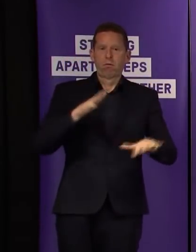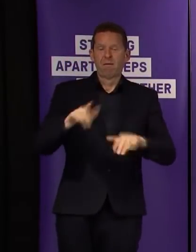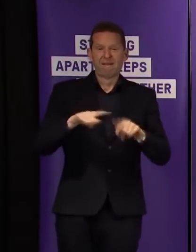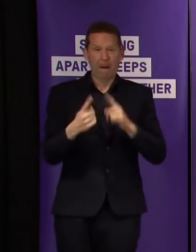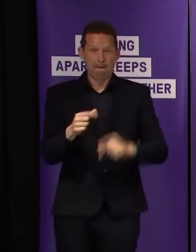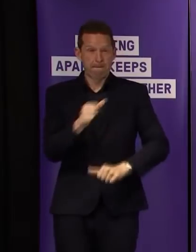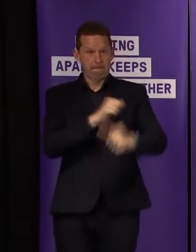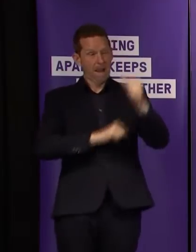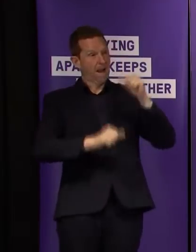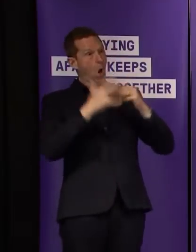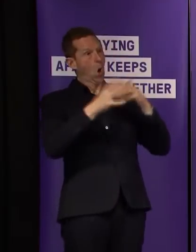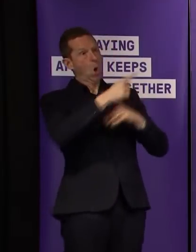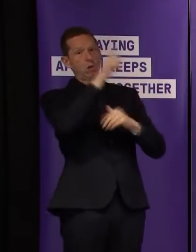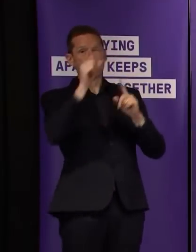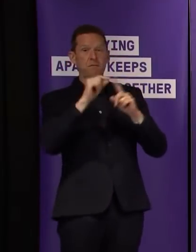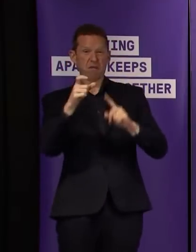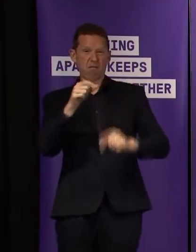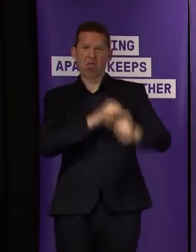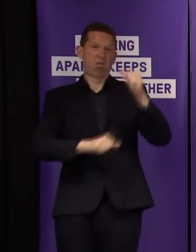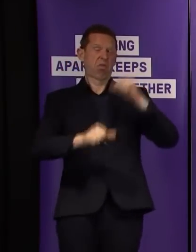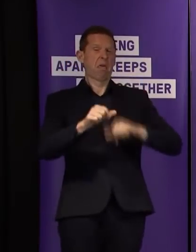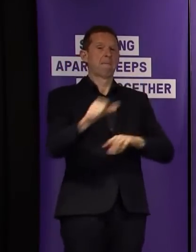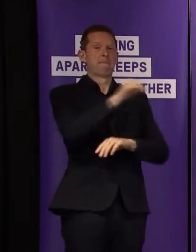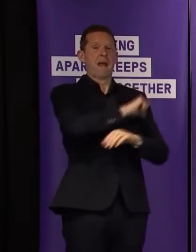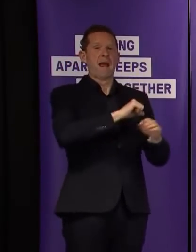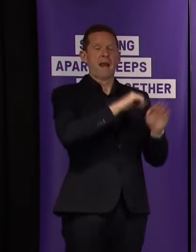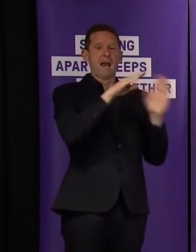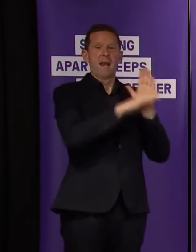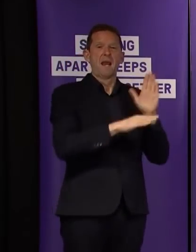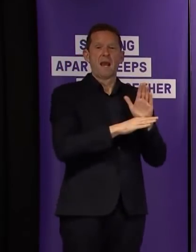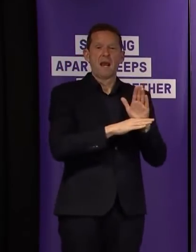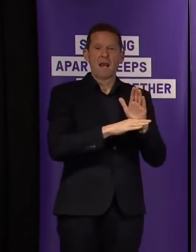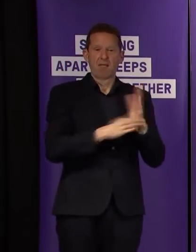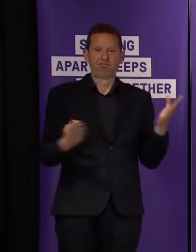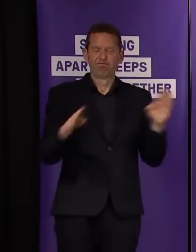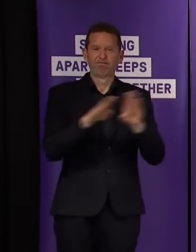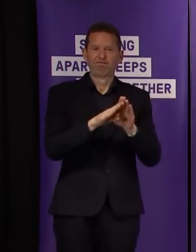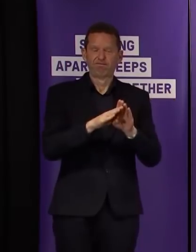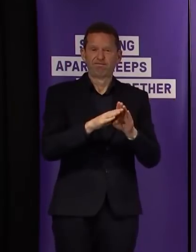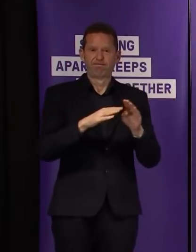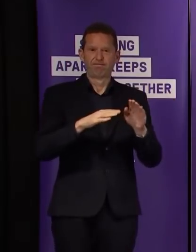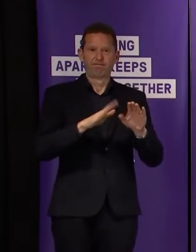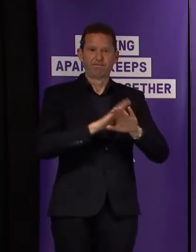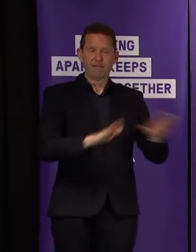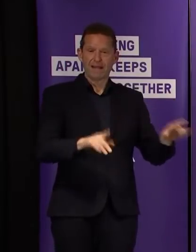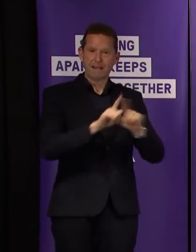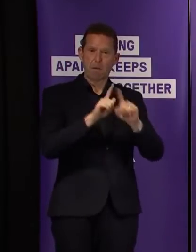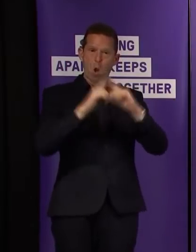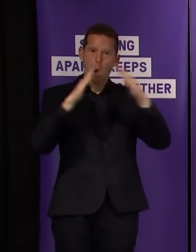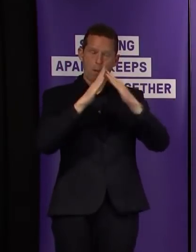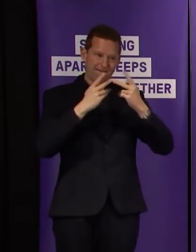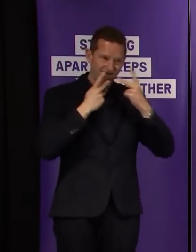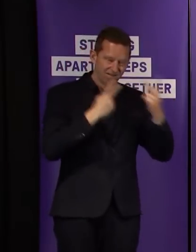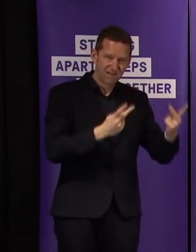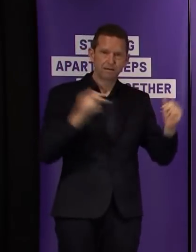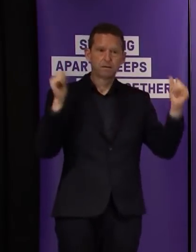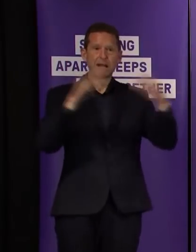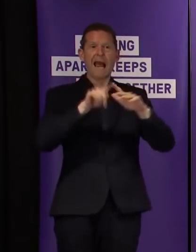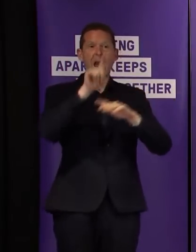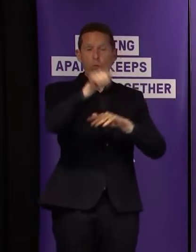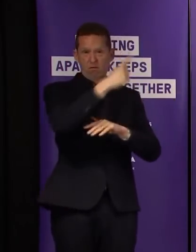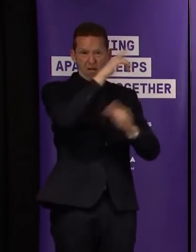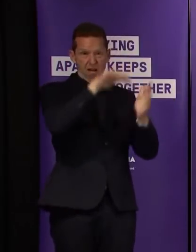back into lockdowns, including restrictions on the number of people who visit family homes and the gatherings